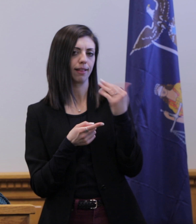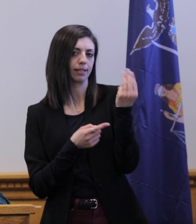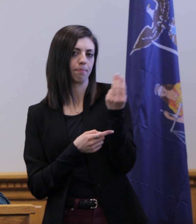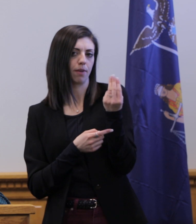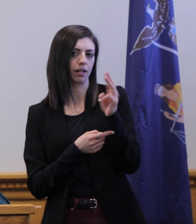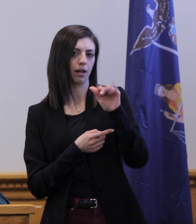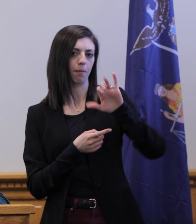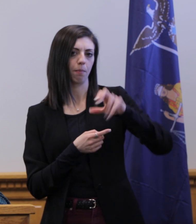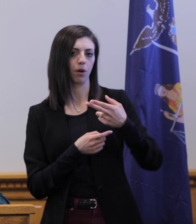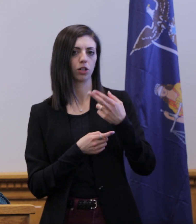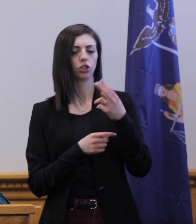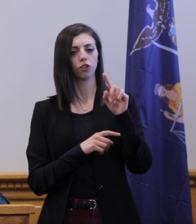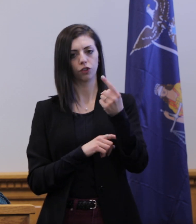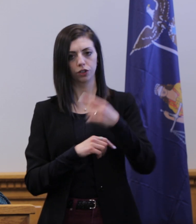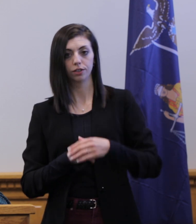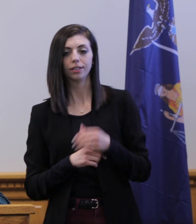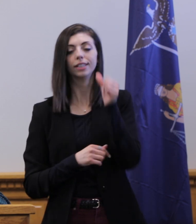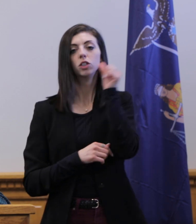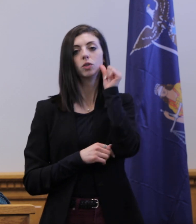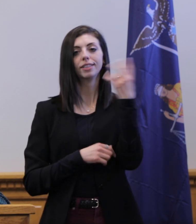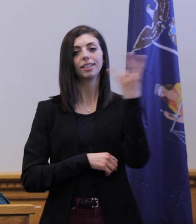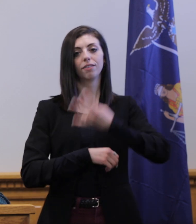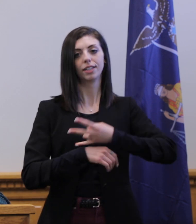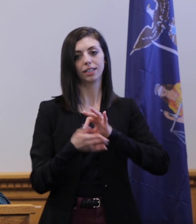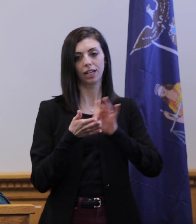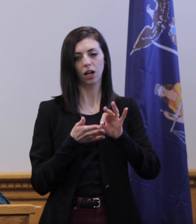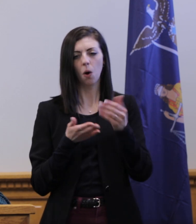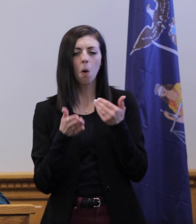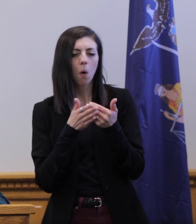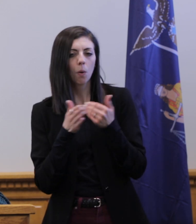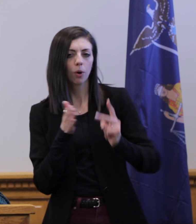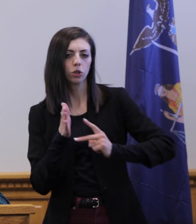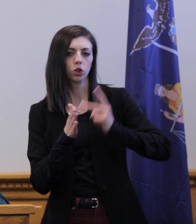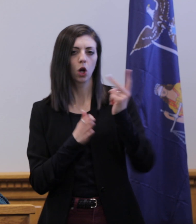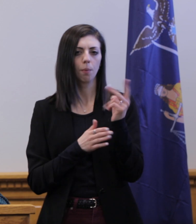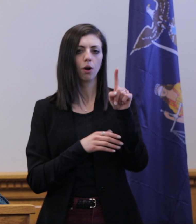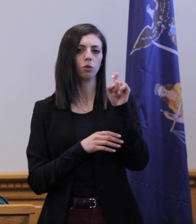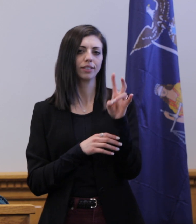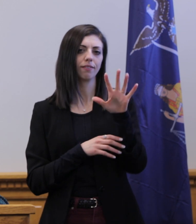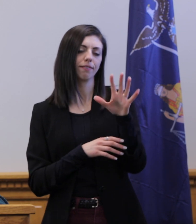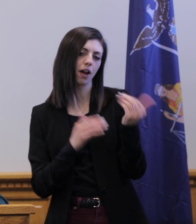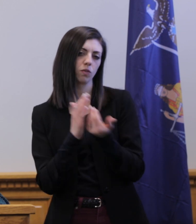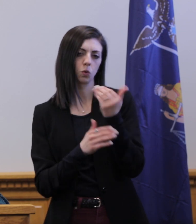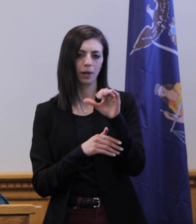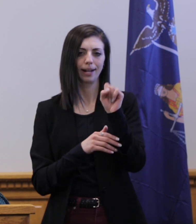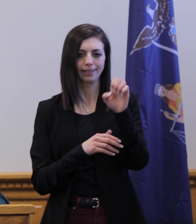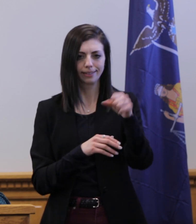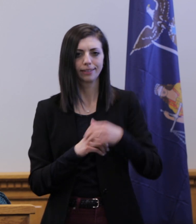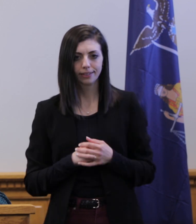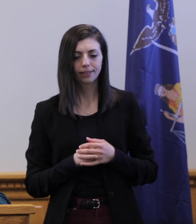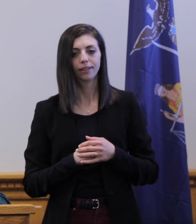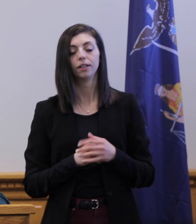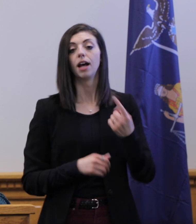1st. Yesterday, the 7-day count had almost doubled to 175 new cases. As